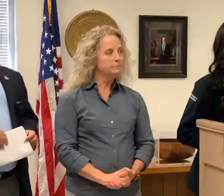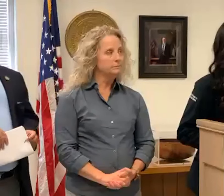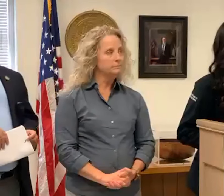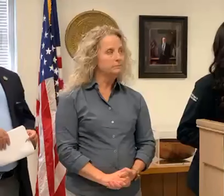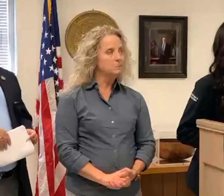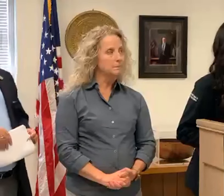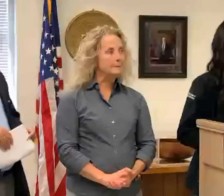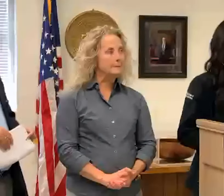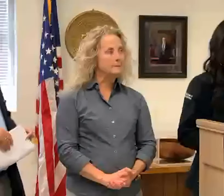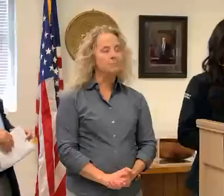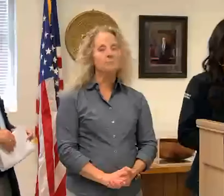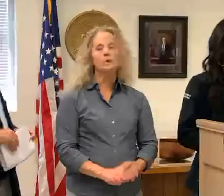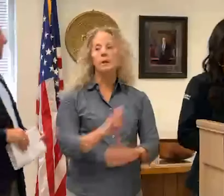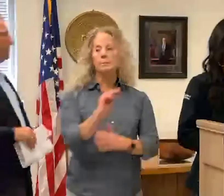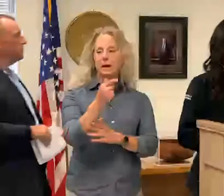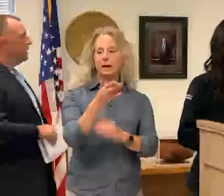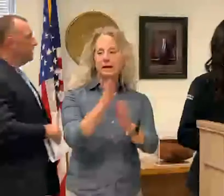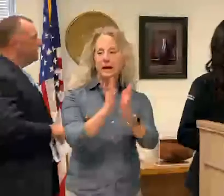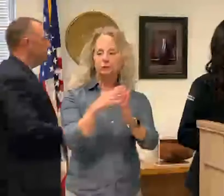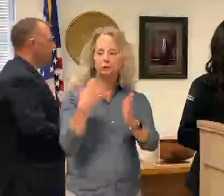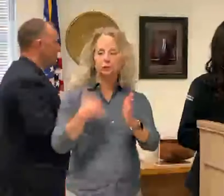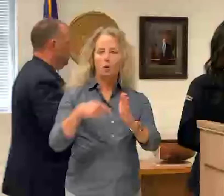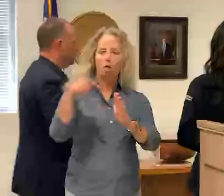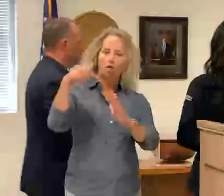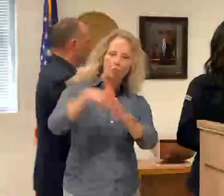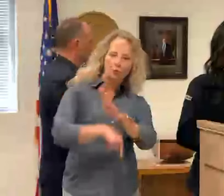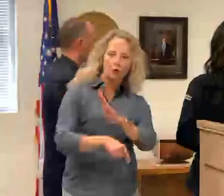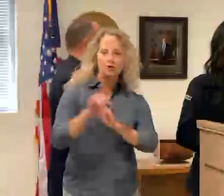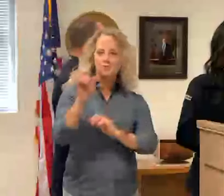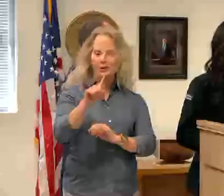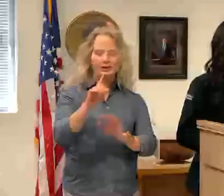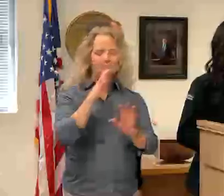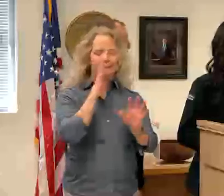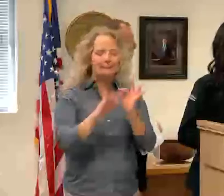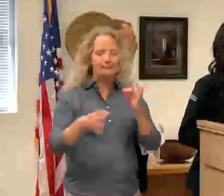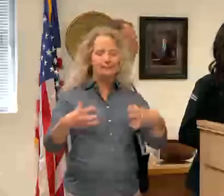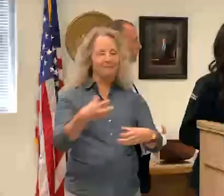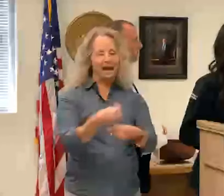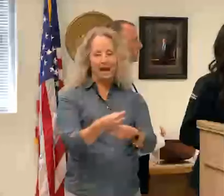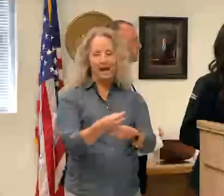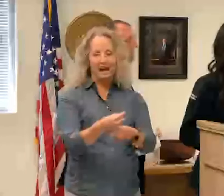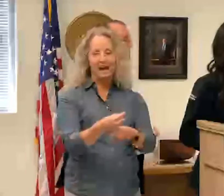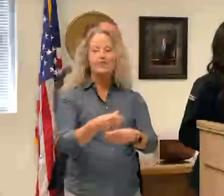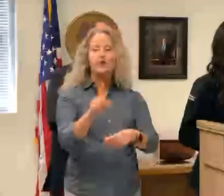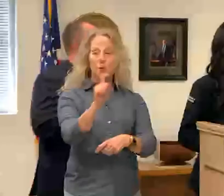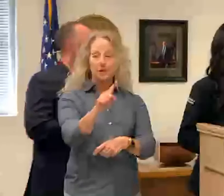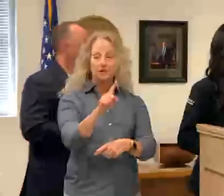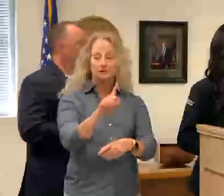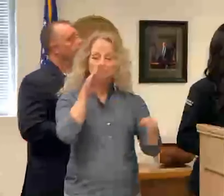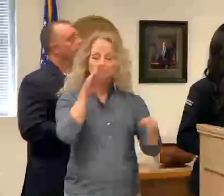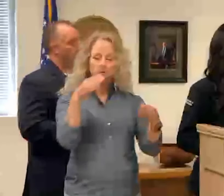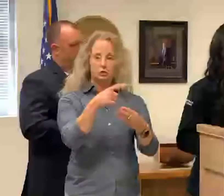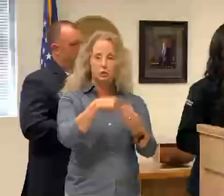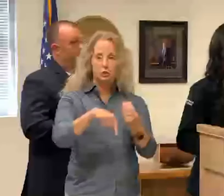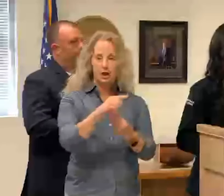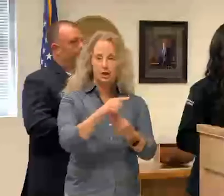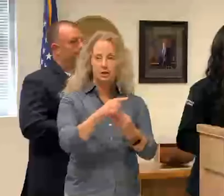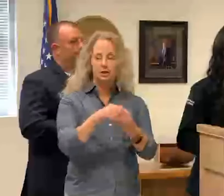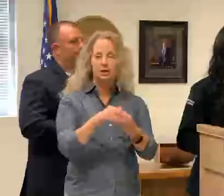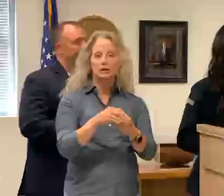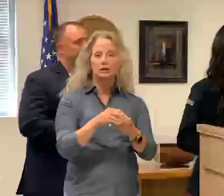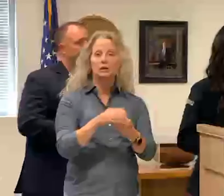of the Okay, Megan asked a very thorough question. I'm just going to simplify it. The question is centered around